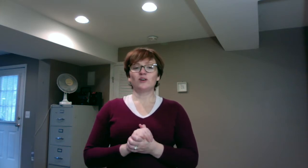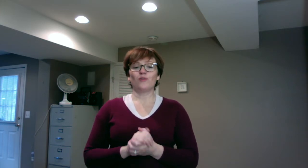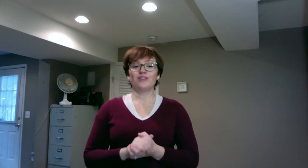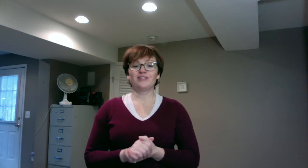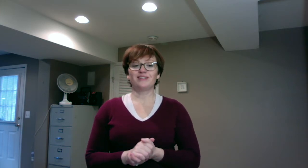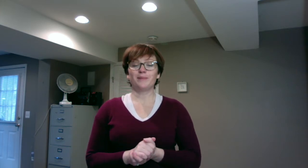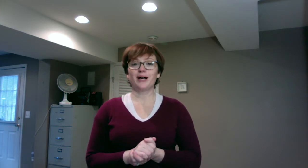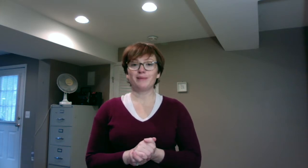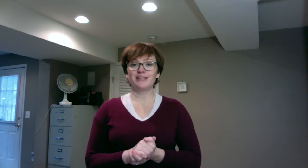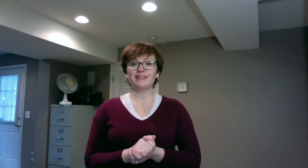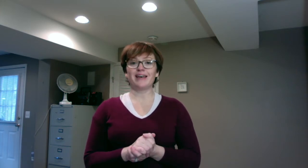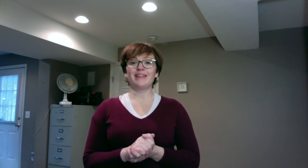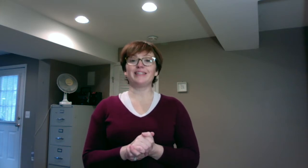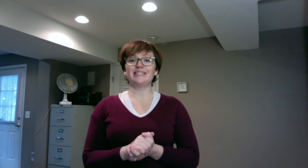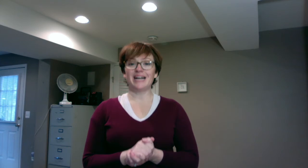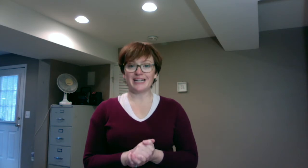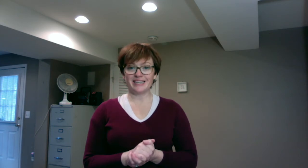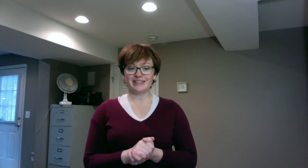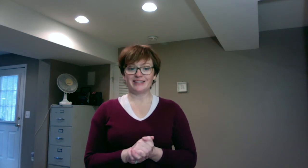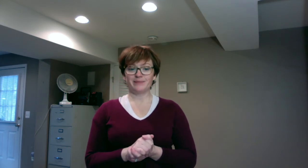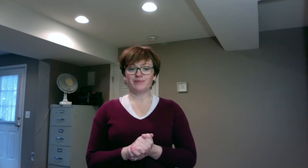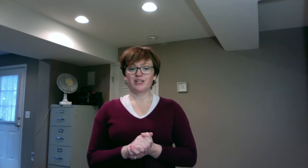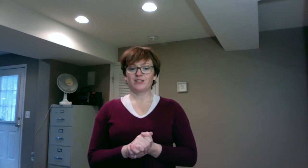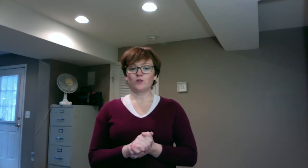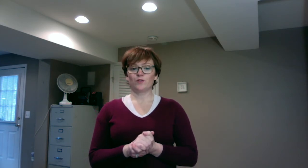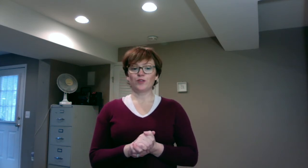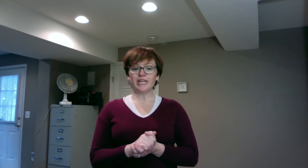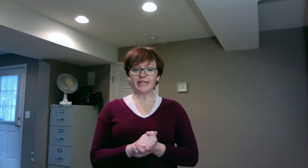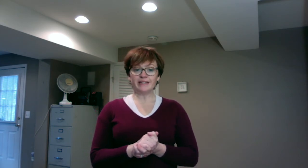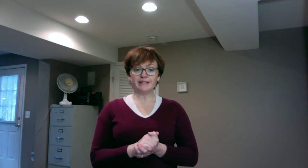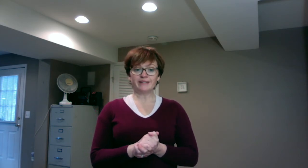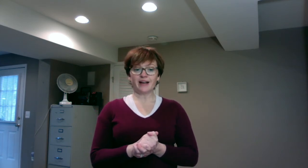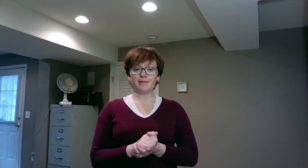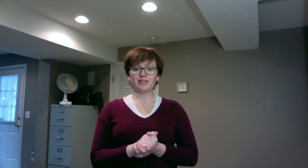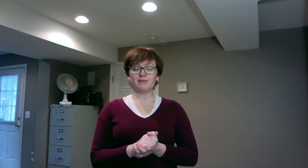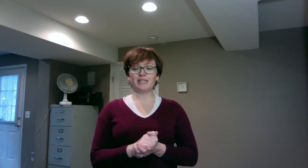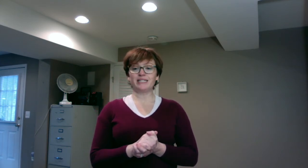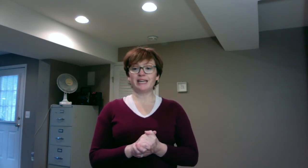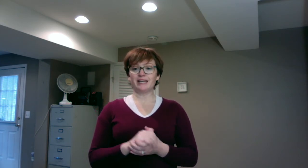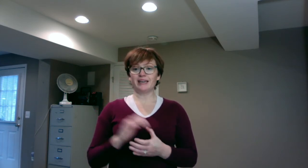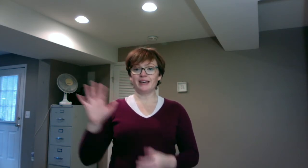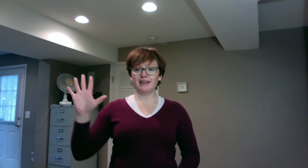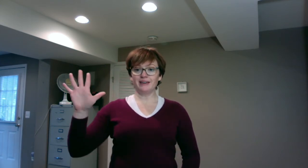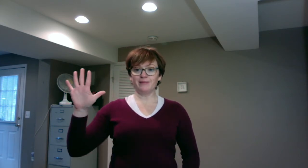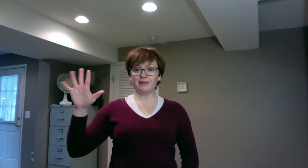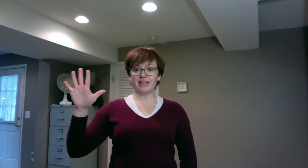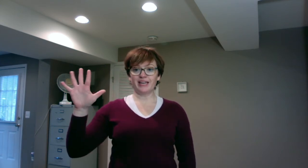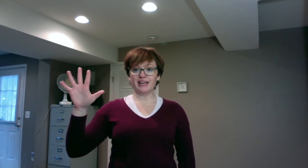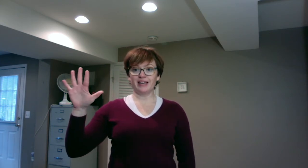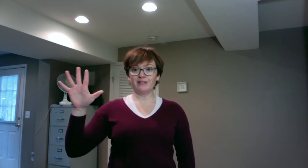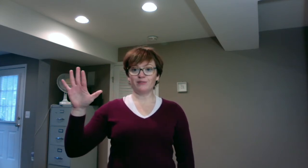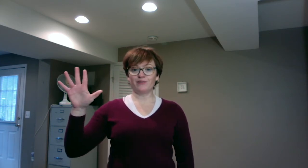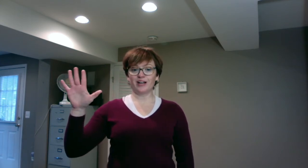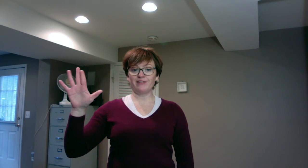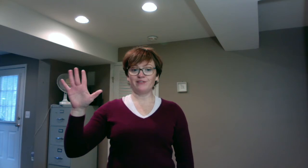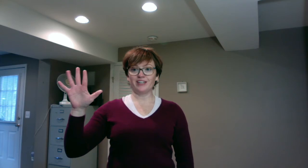So this is the mommies and the daddies. So for these, I'm going to be taking my hand with 5